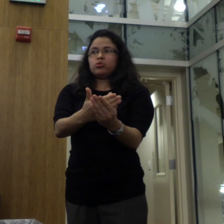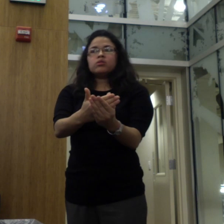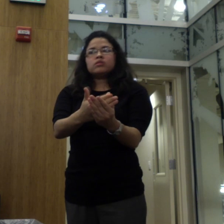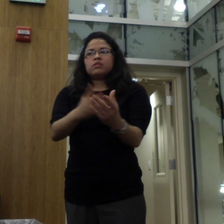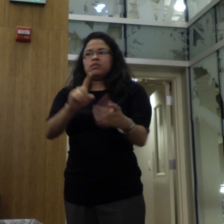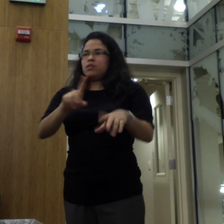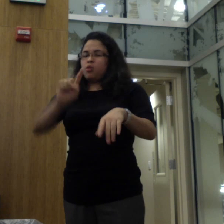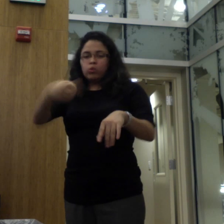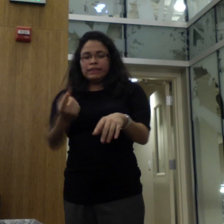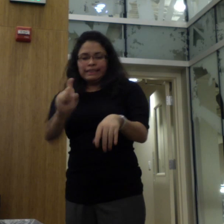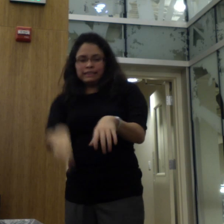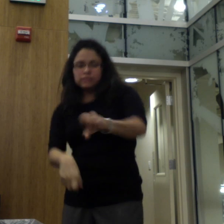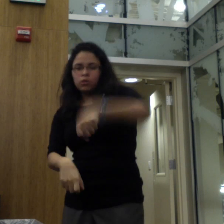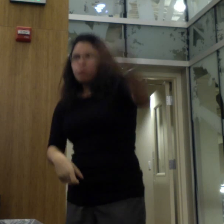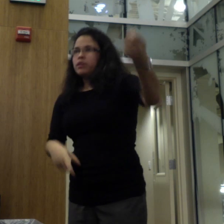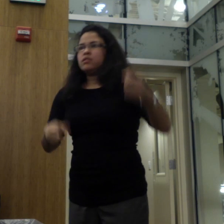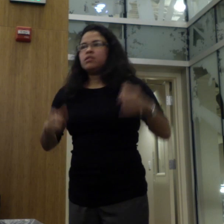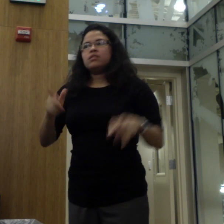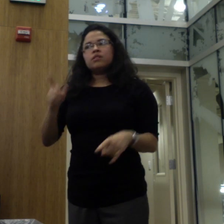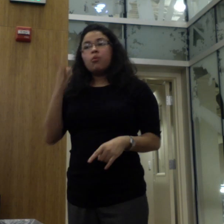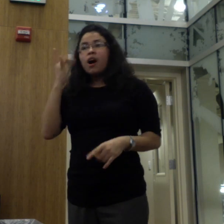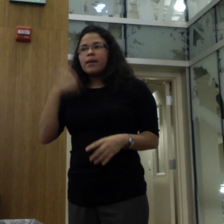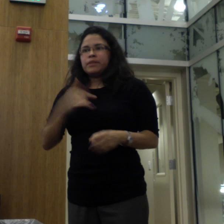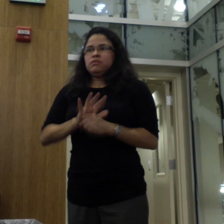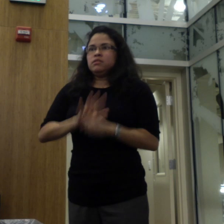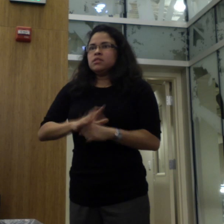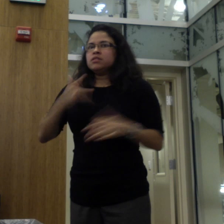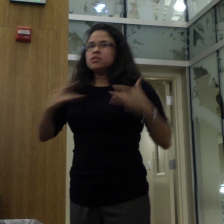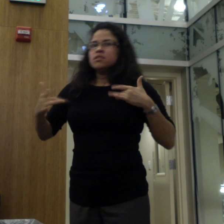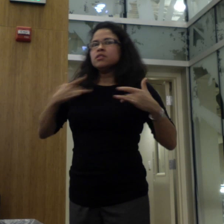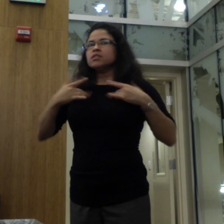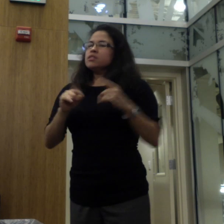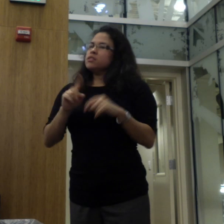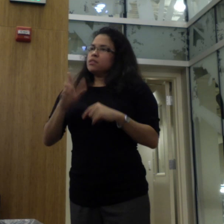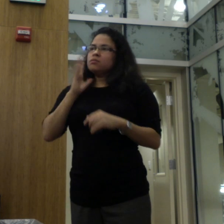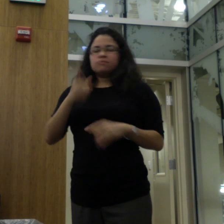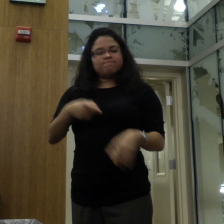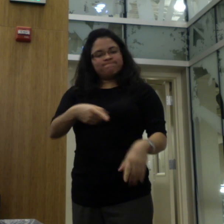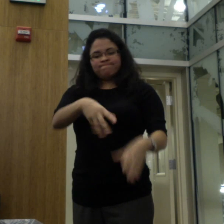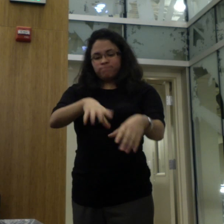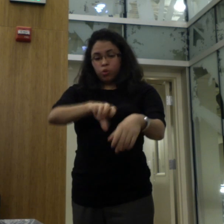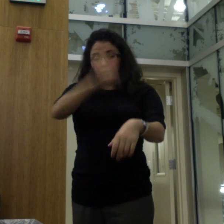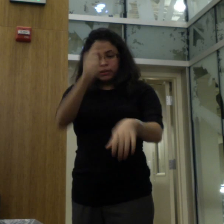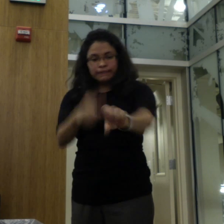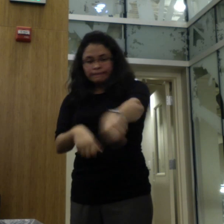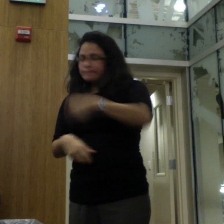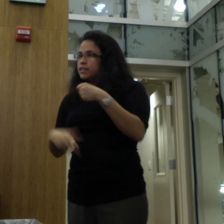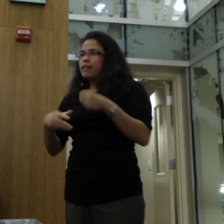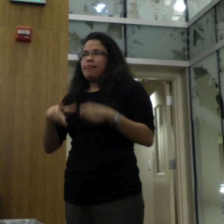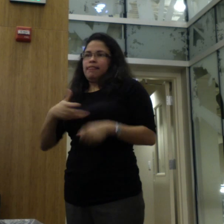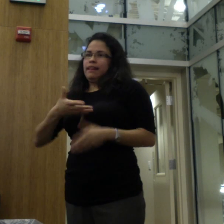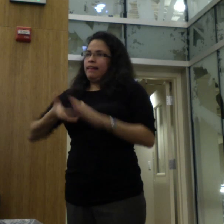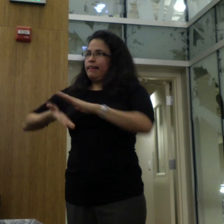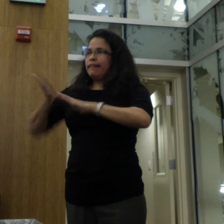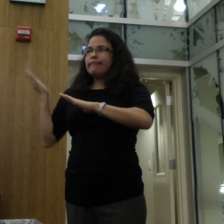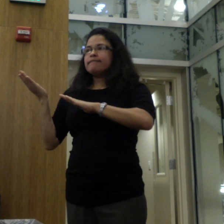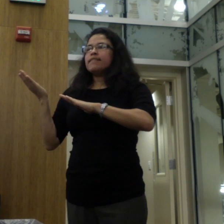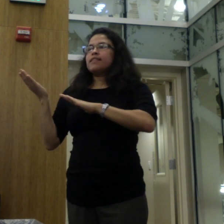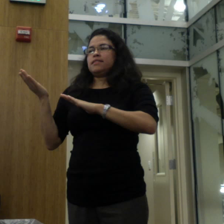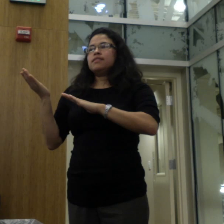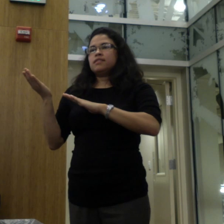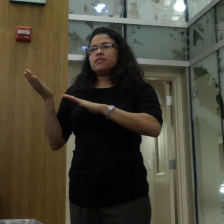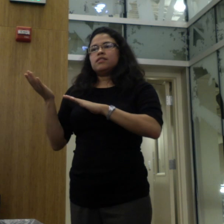out. You're going to be panicking because you're moving really fast. And just grab that folder already in there. So all you have to do is open it,